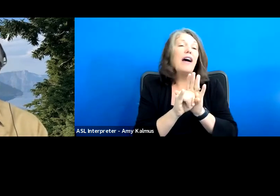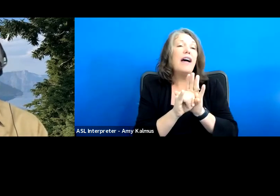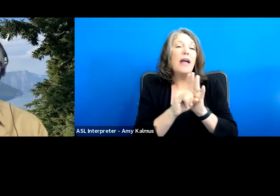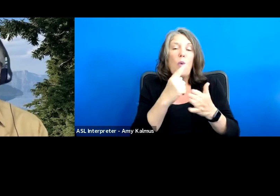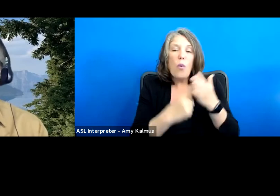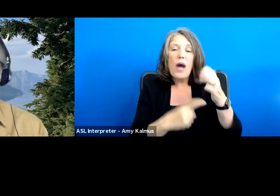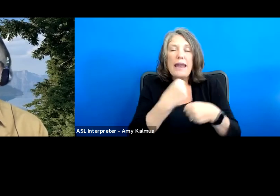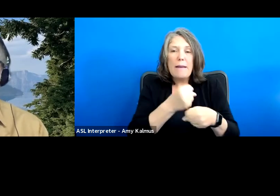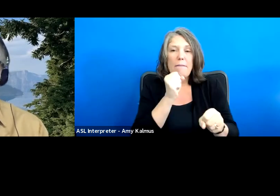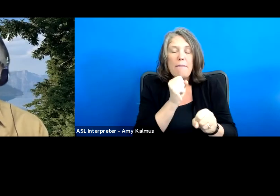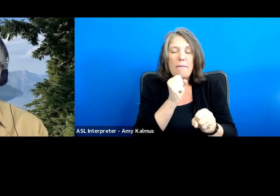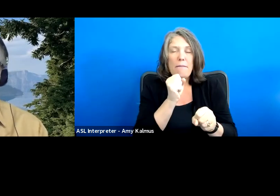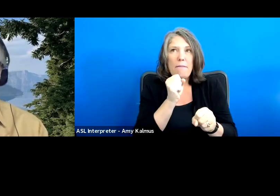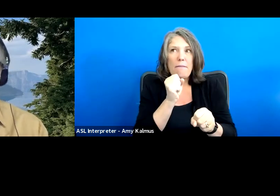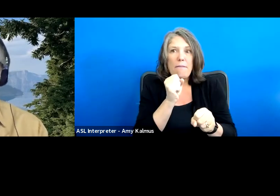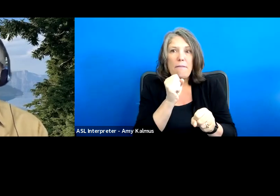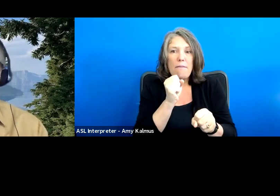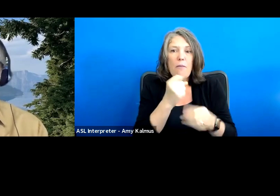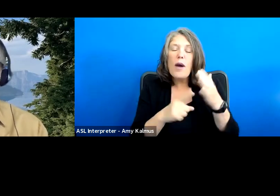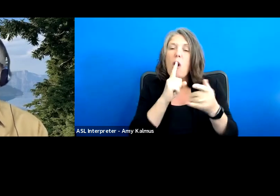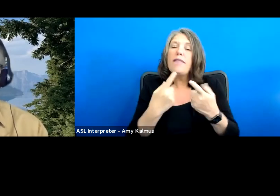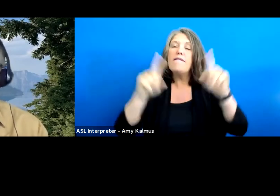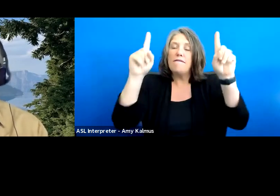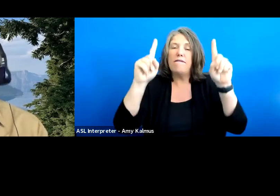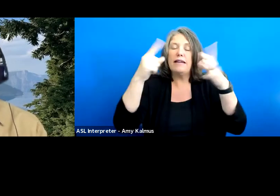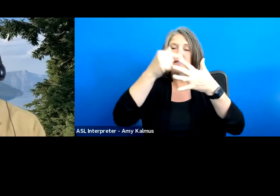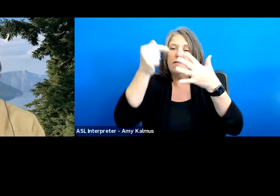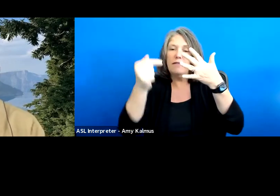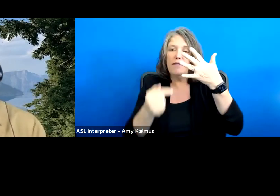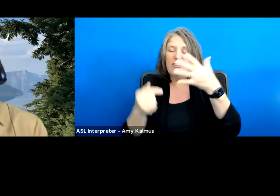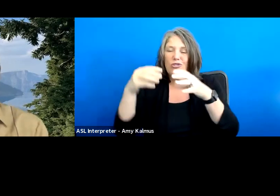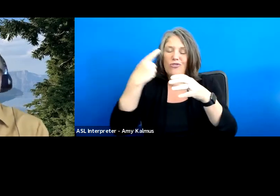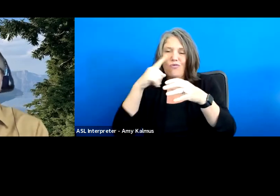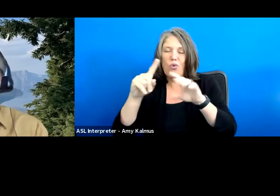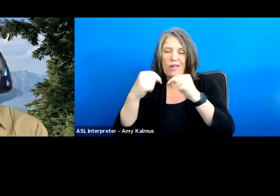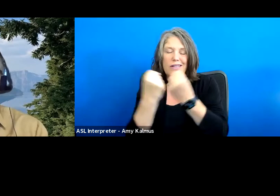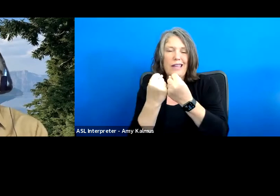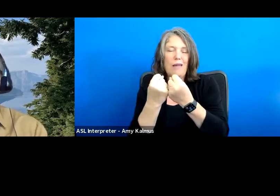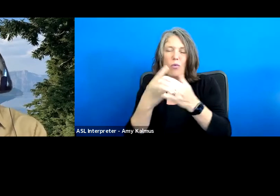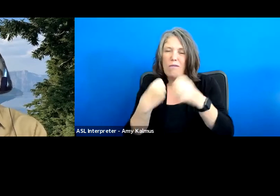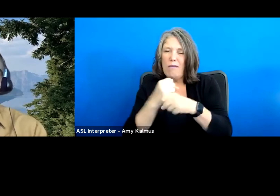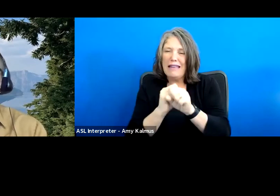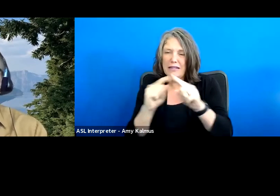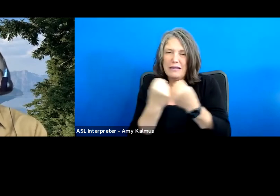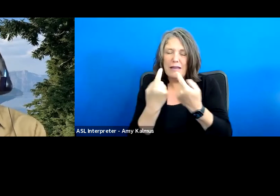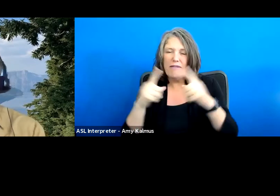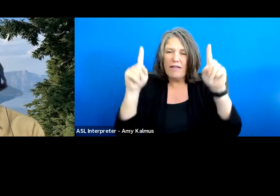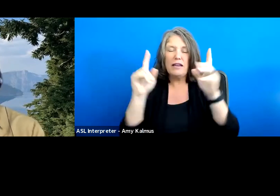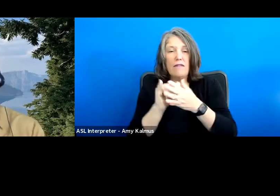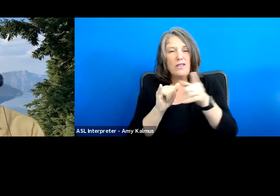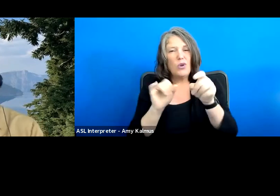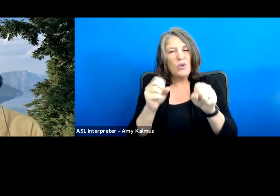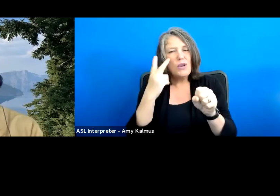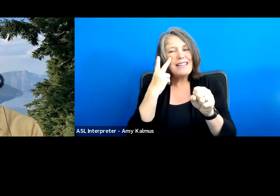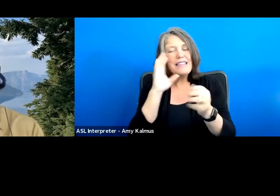what are the effective features of a team. And there's a picture, an image